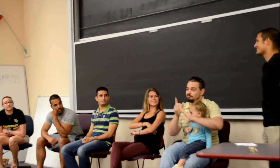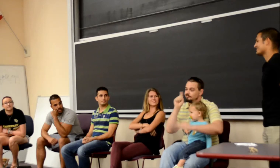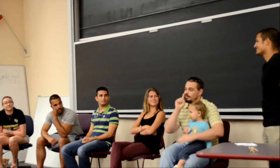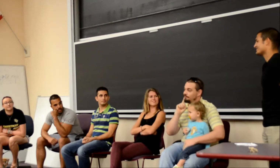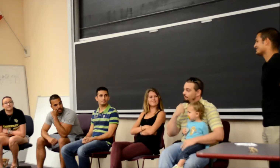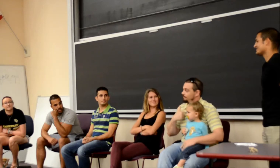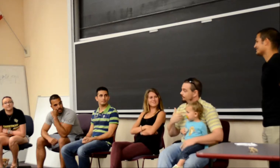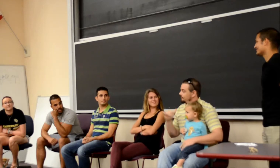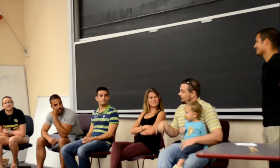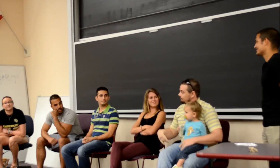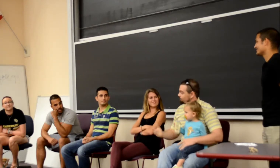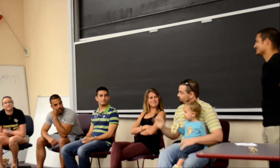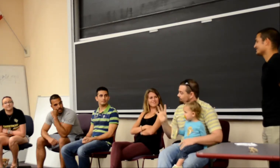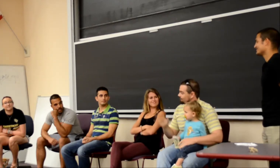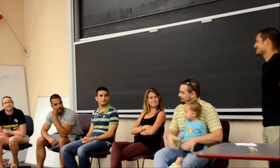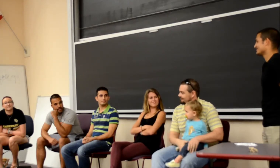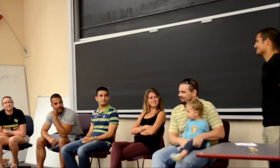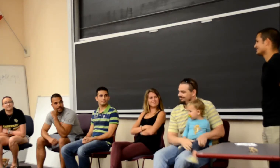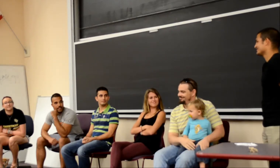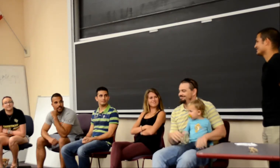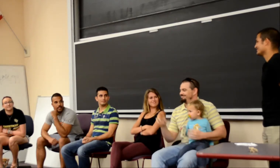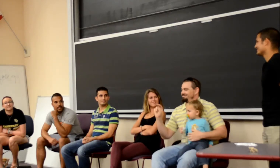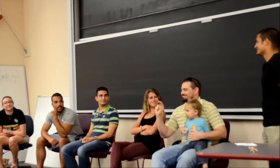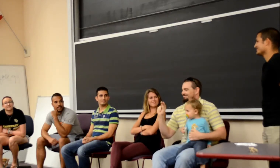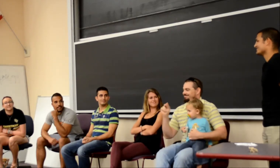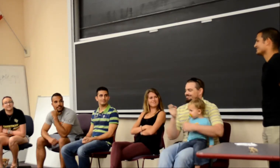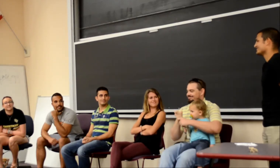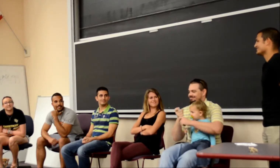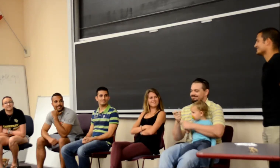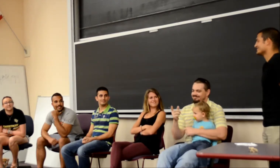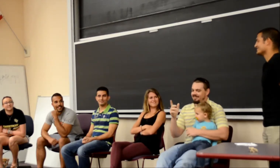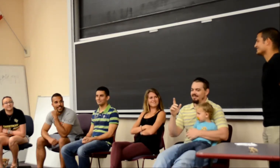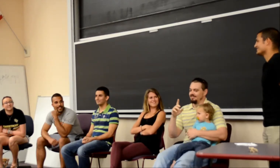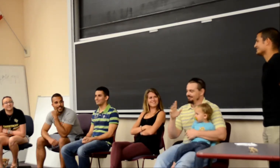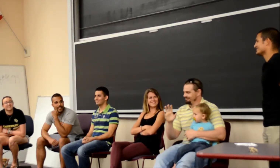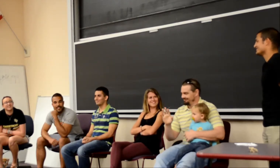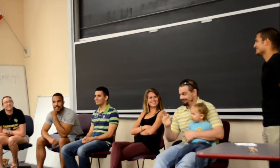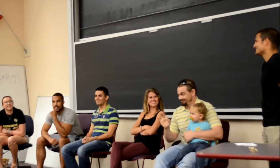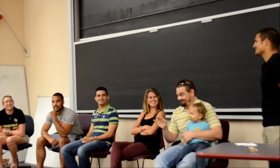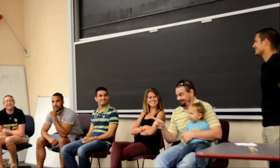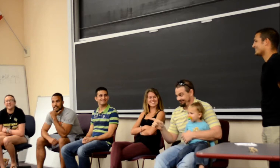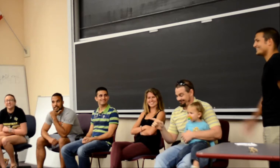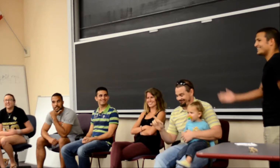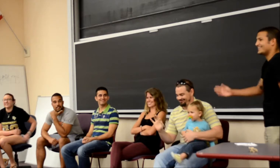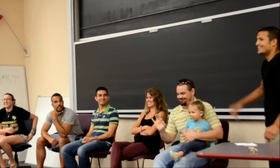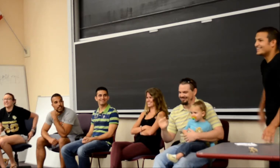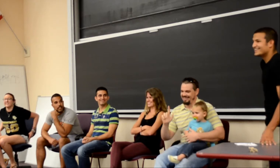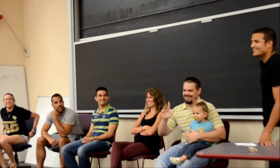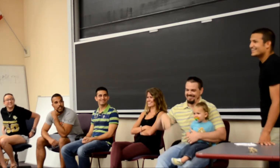butt, and supposedly instead they hit my head and my hearing fell out.